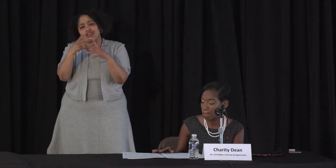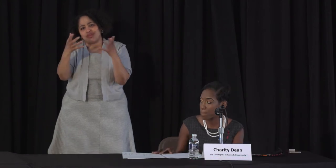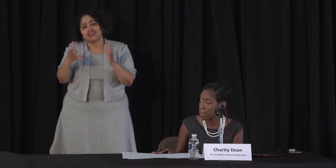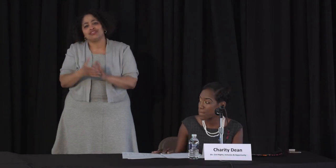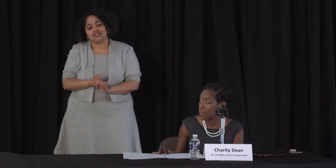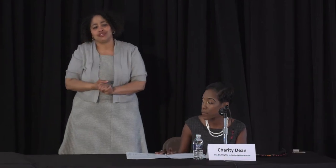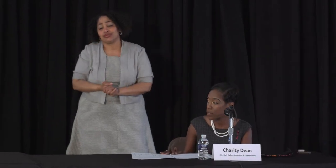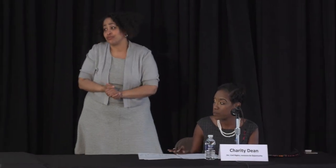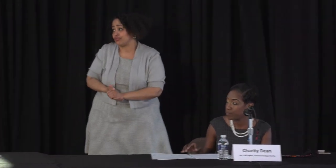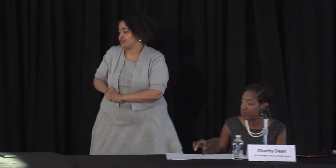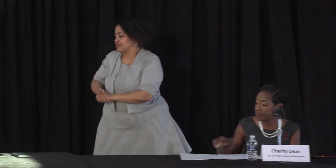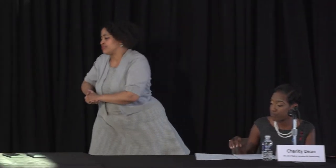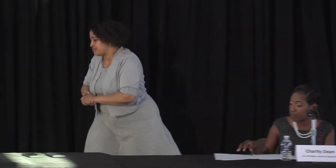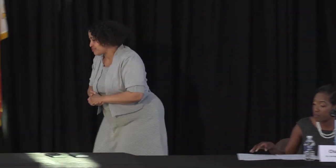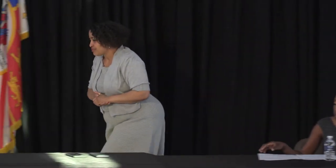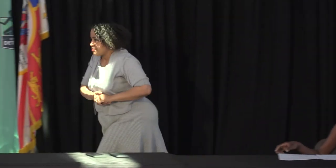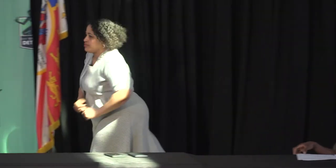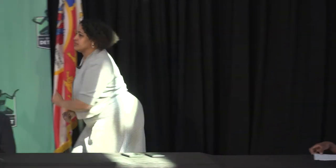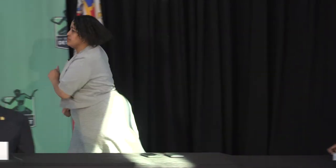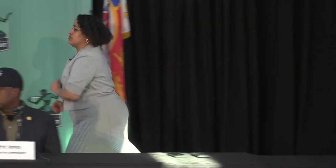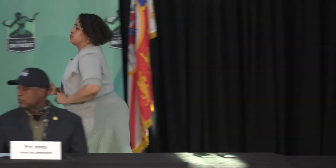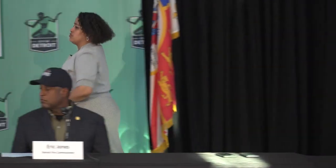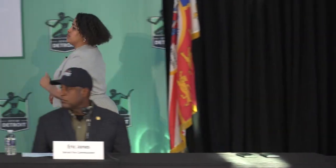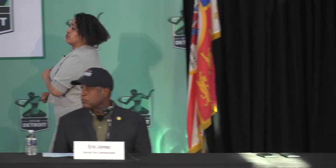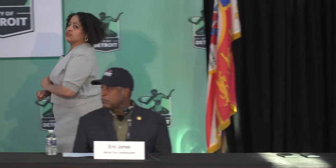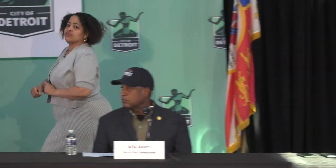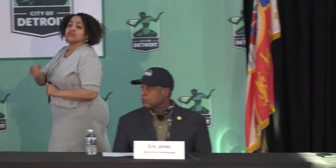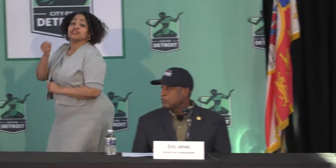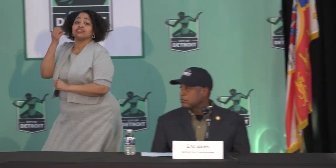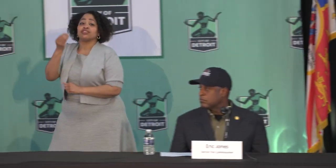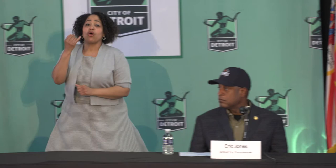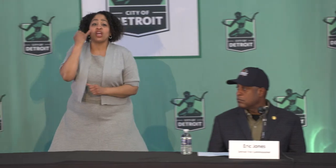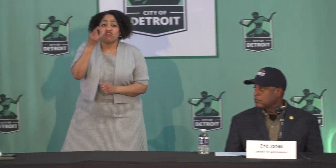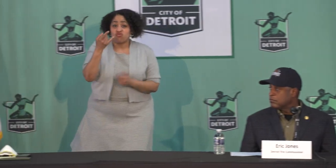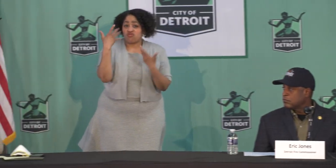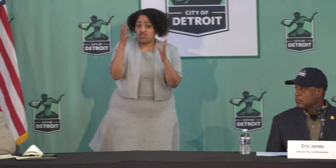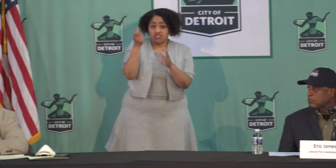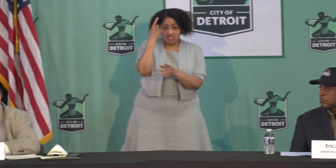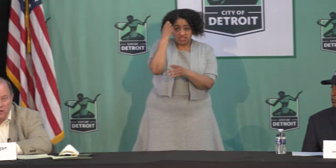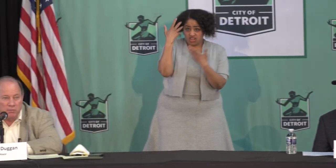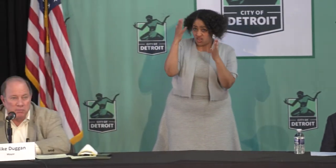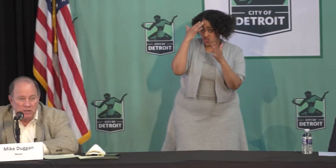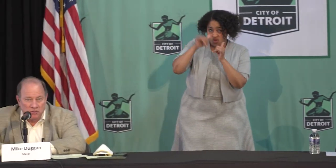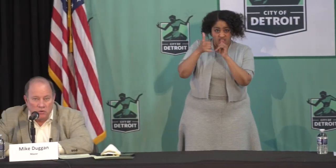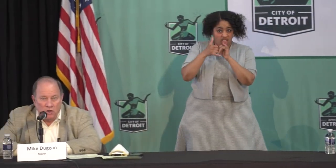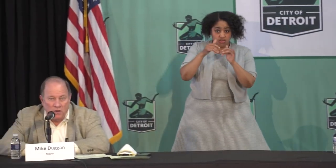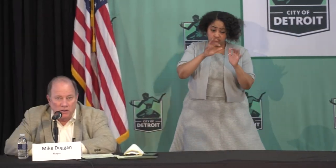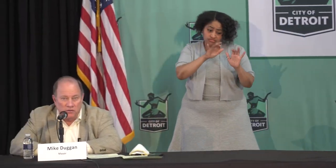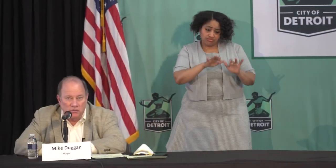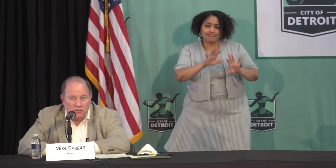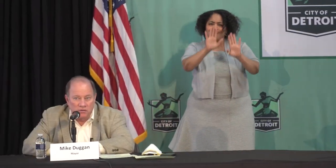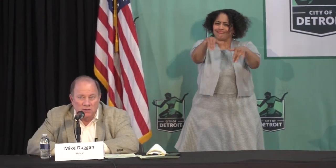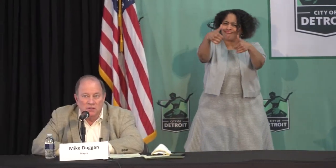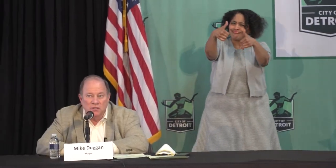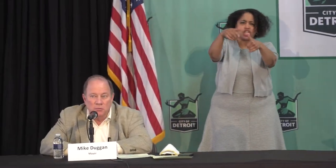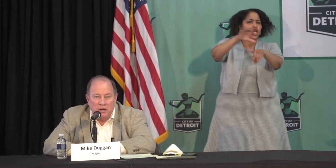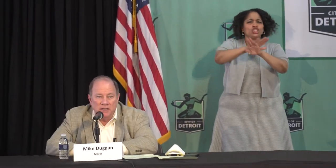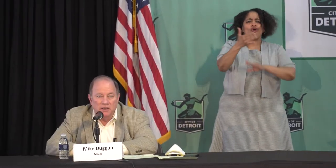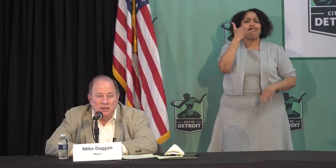Okay. So if you've got this SBA thing figured out, that's terrific. Please don't call us.